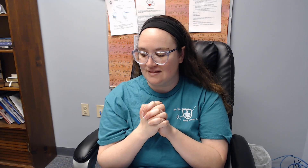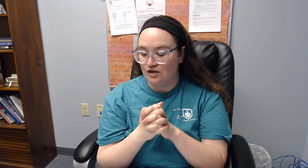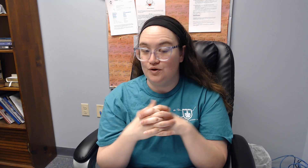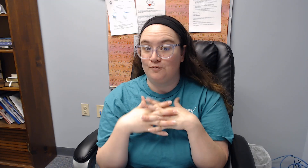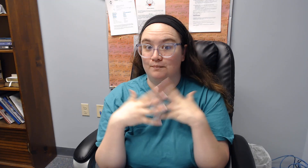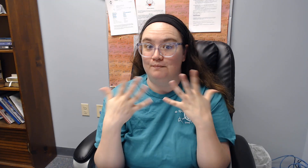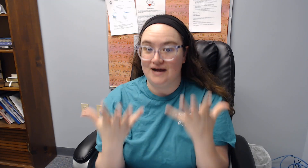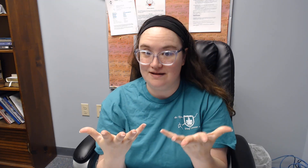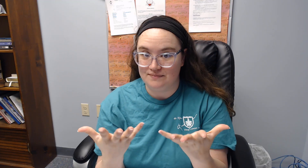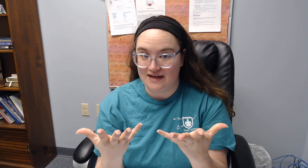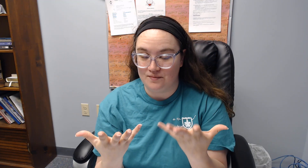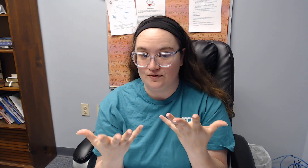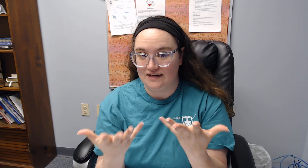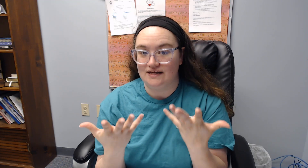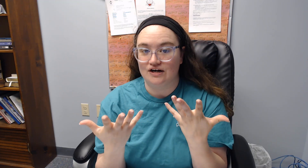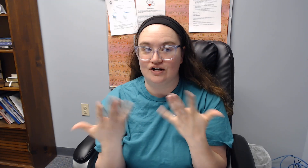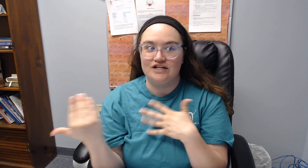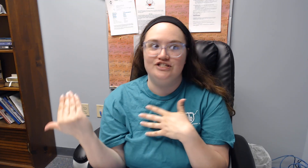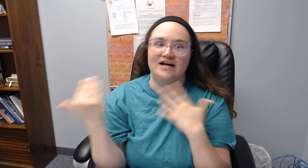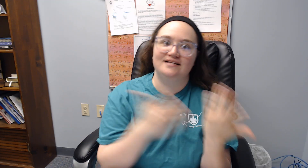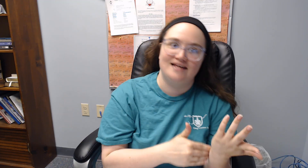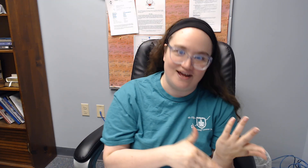You might be able to hear a jet take off.